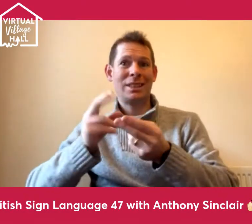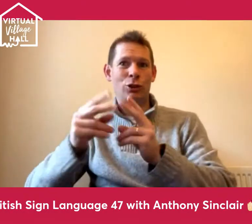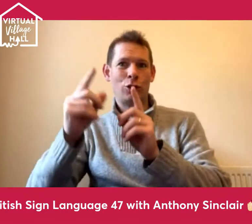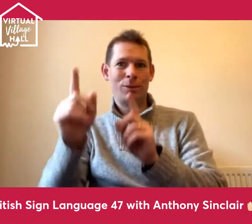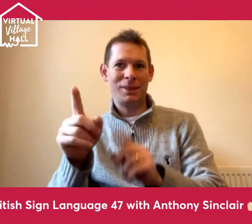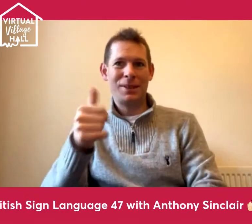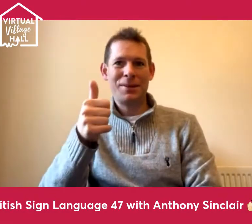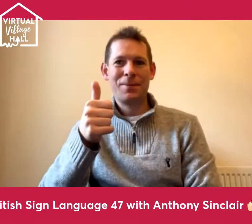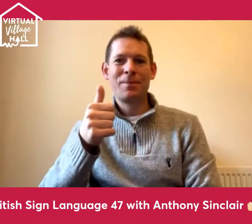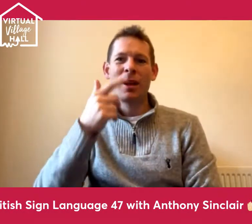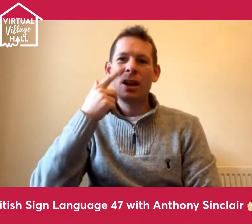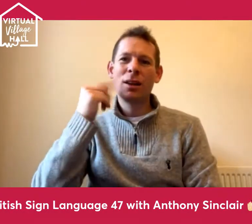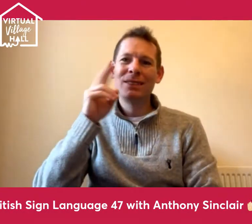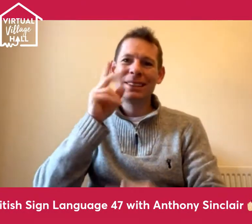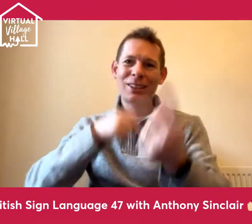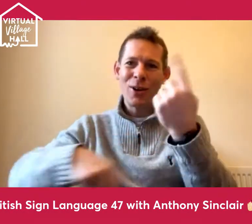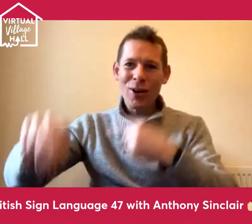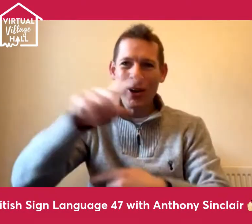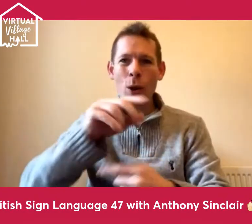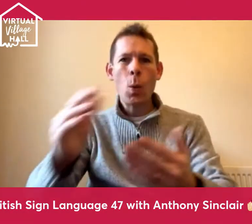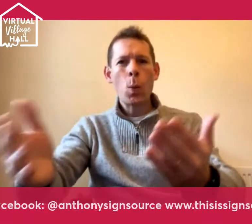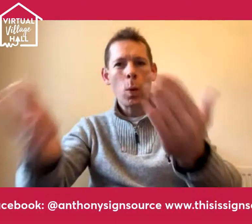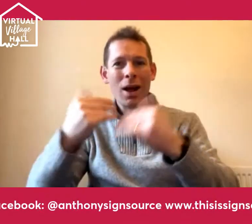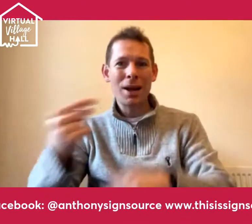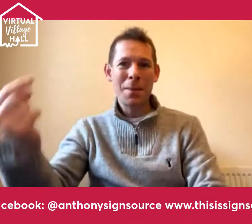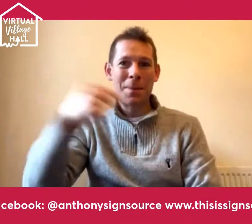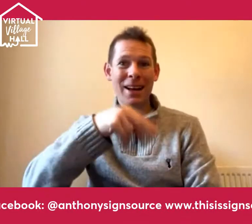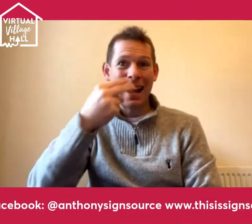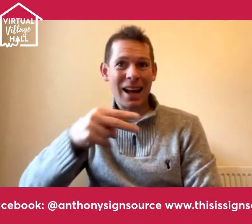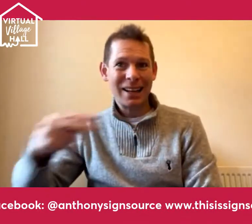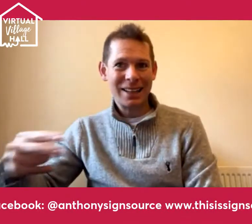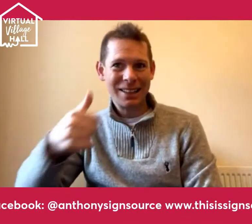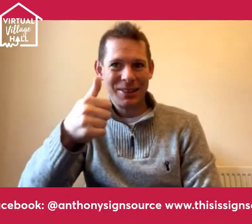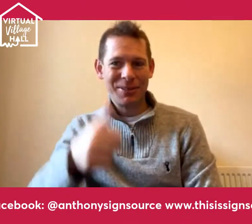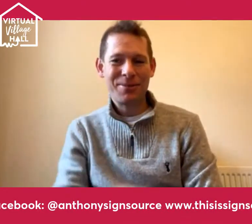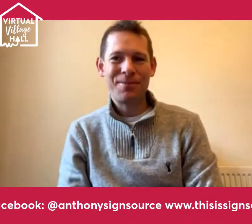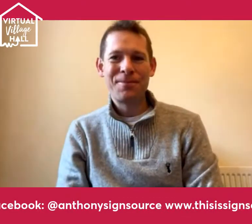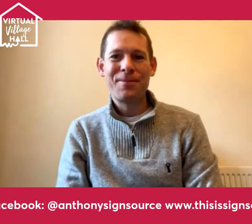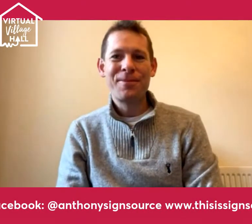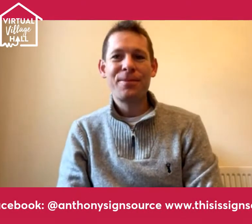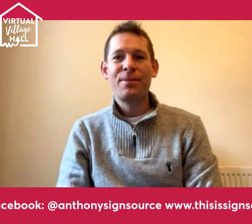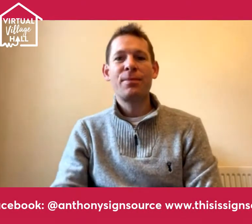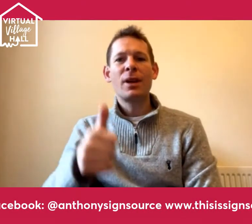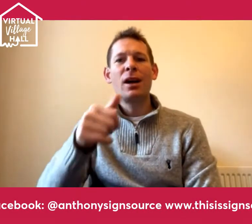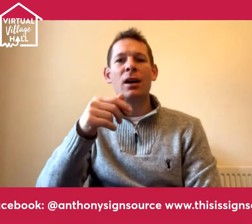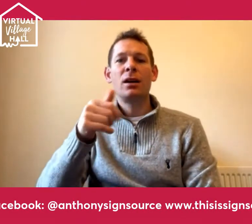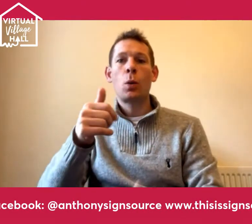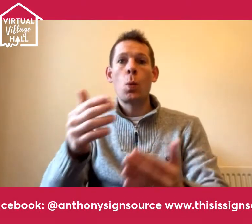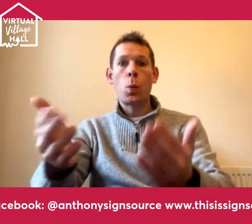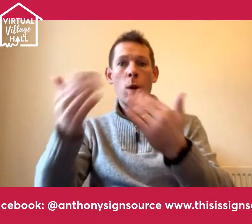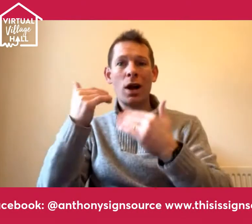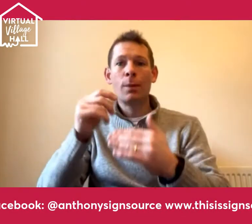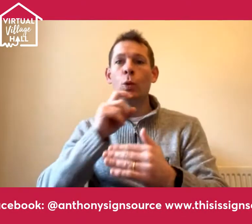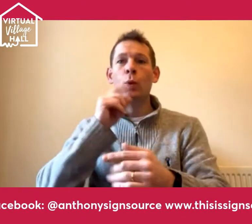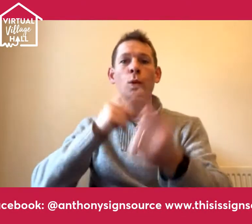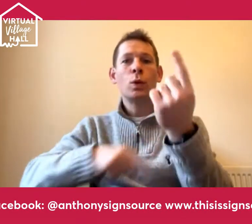name, and I'm with an interpreter today as normal. Lovely to see everyone. Welcome back if you're joining us again.